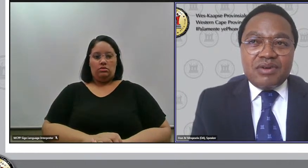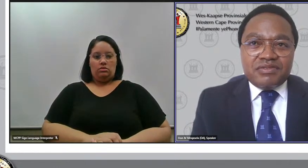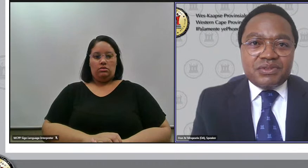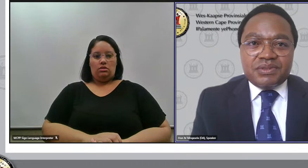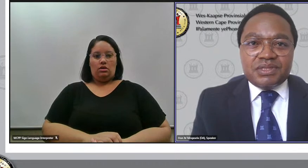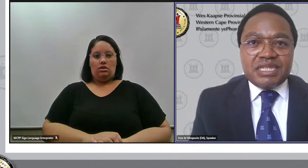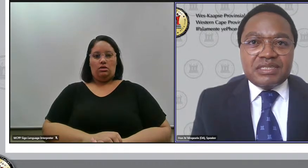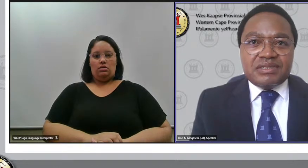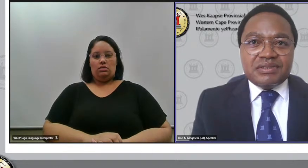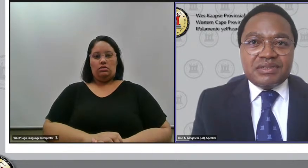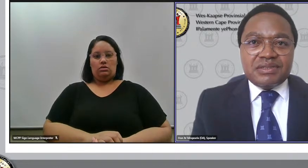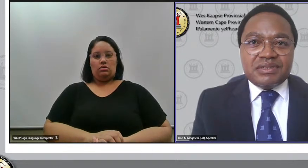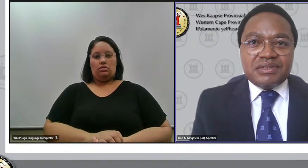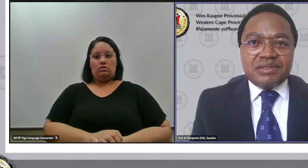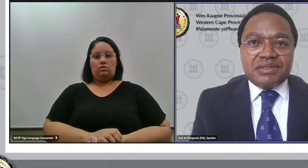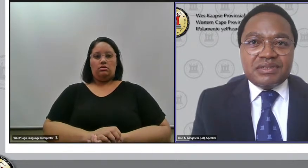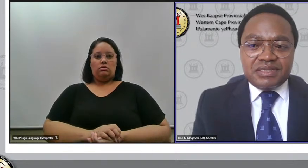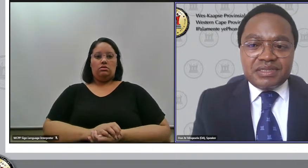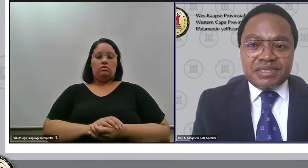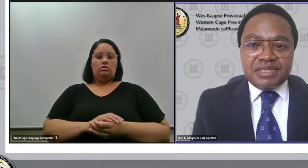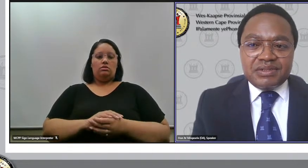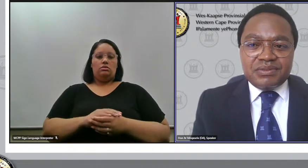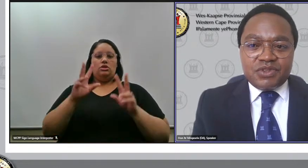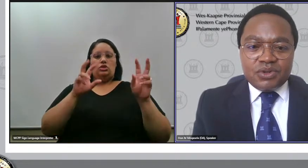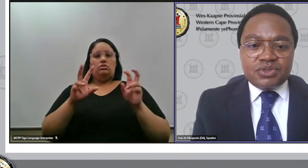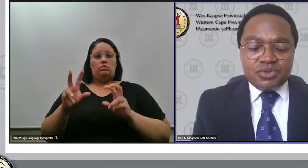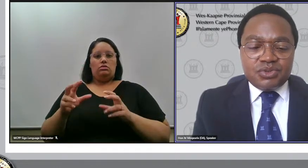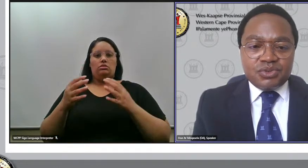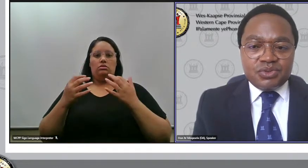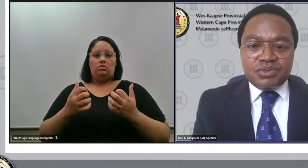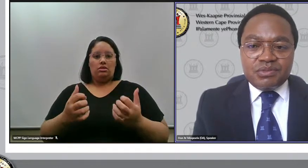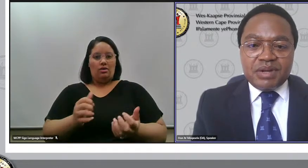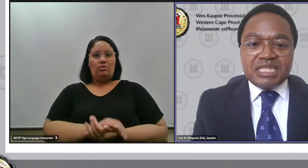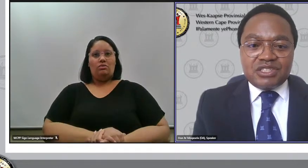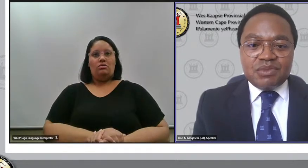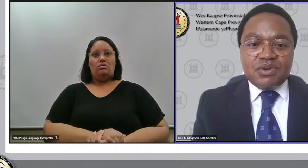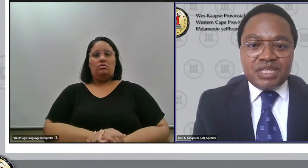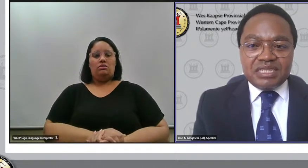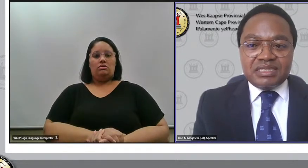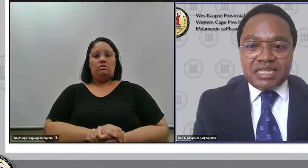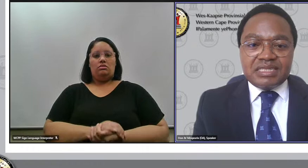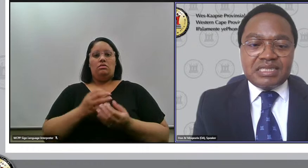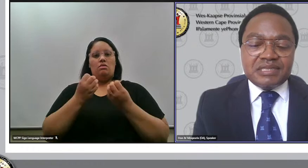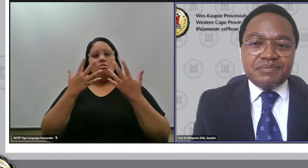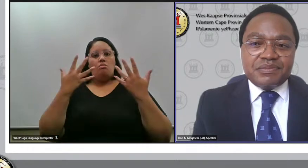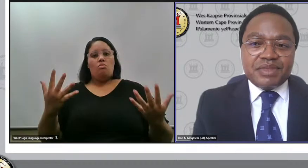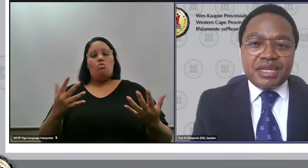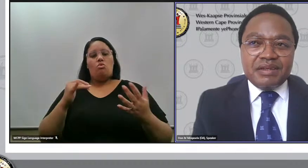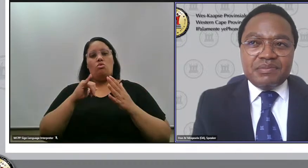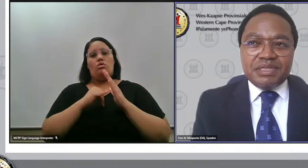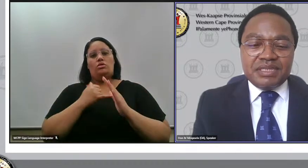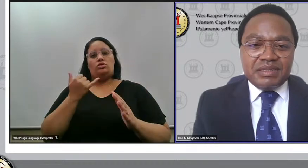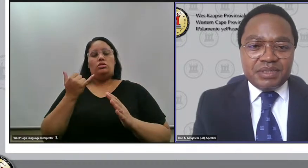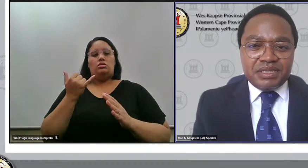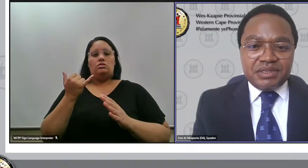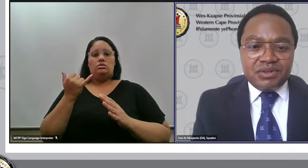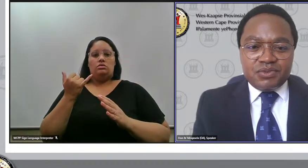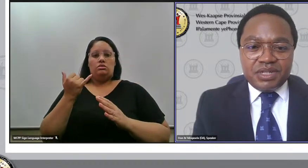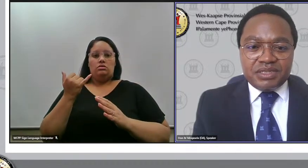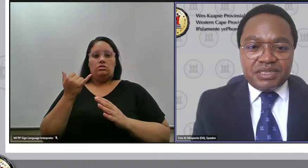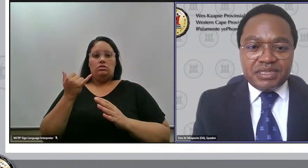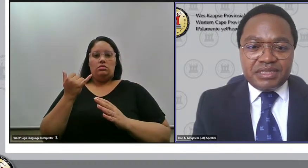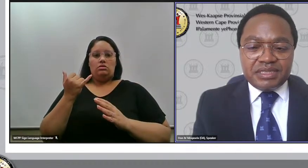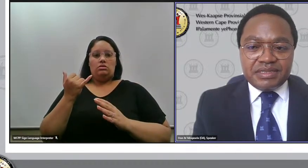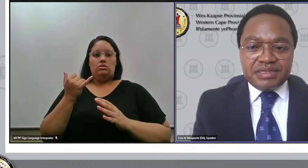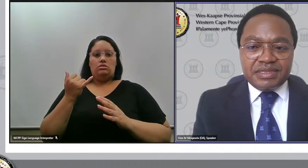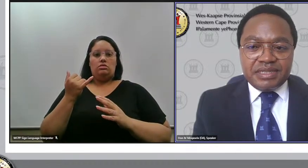in our view is that as this Parliament, we've got to do much more than just being in the building of